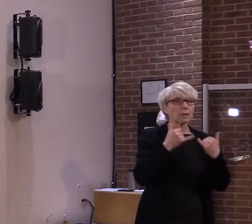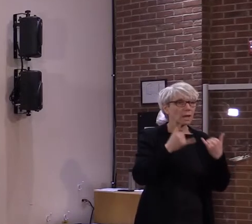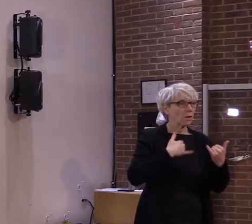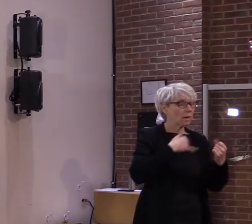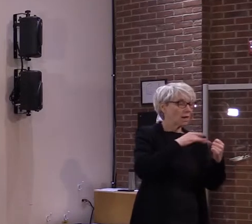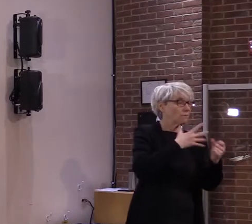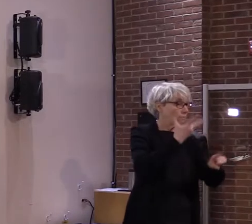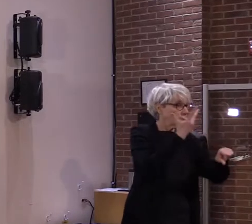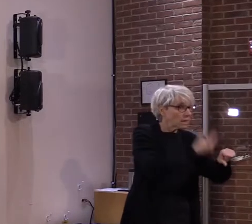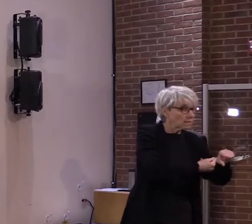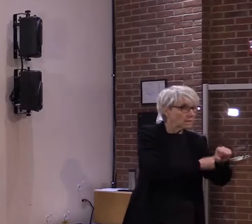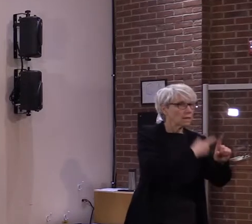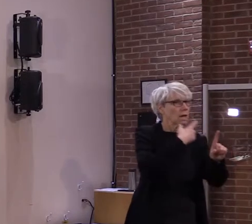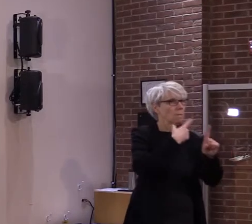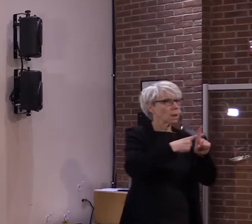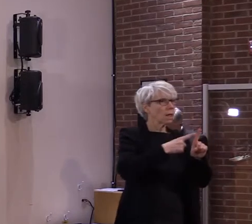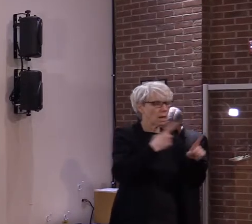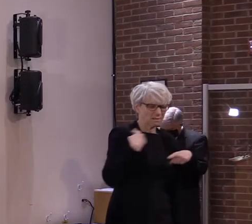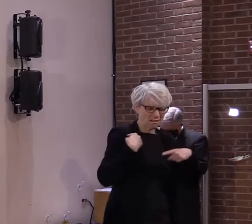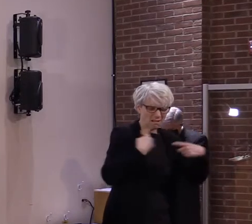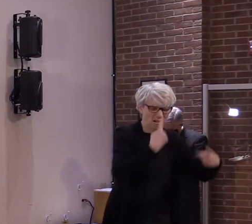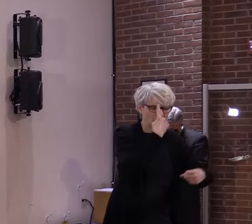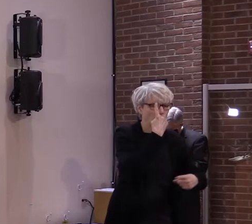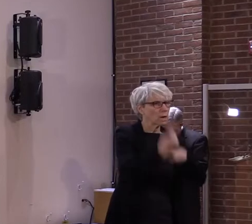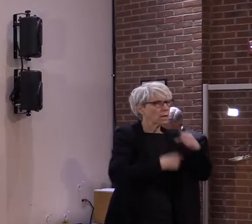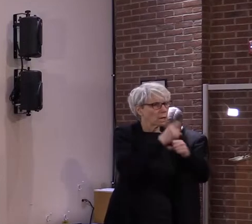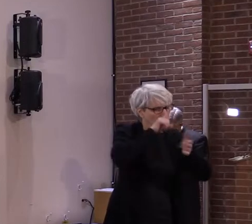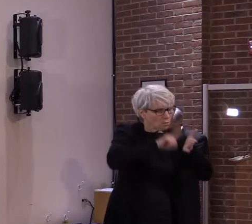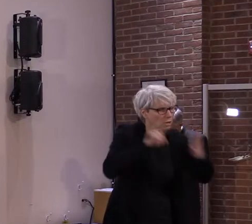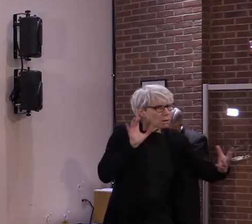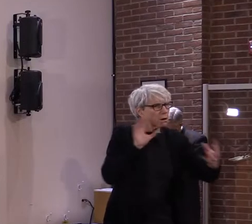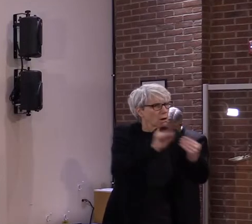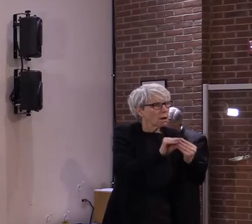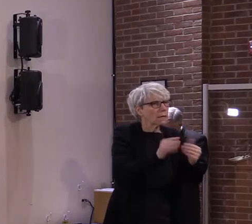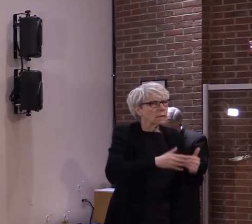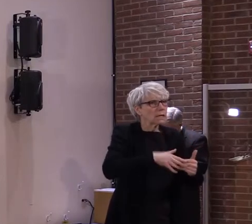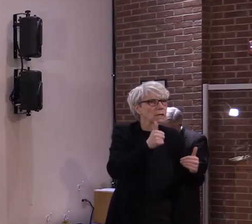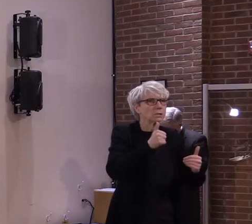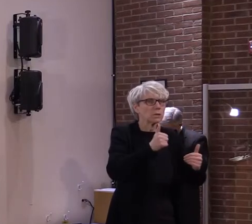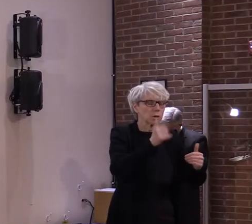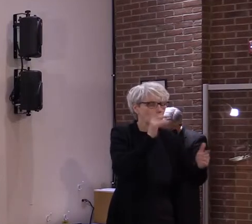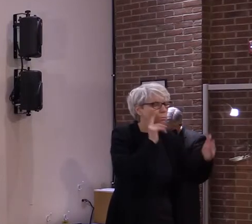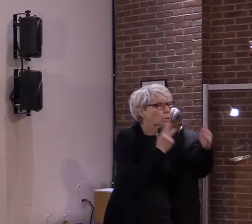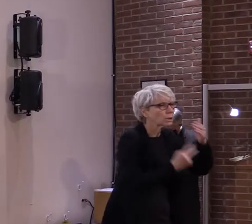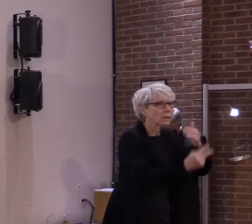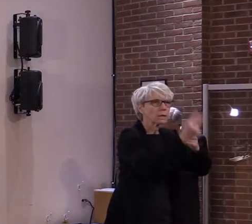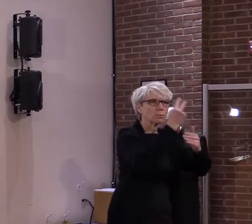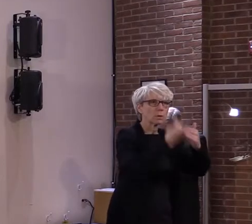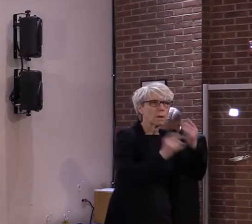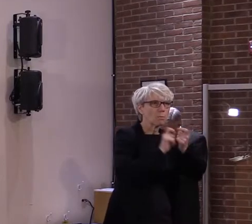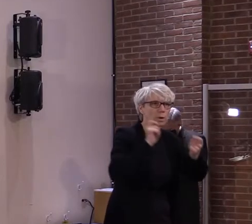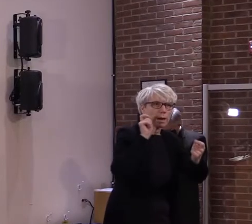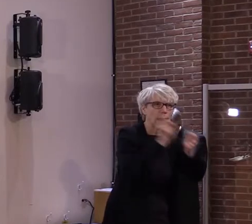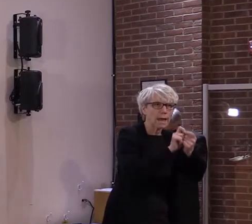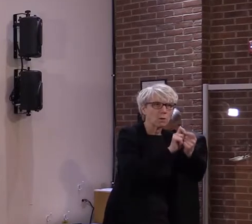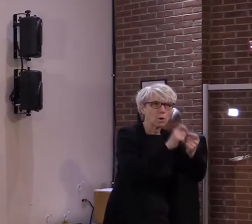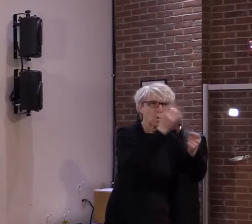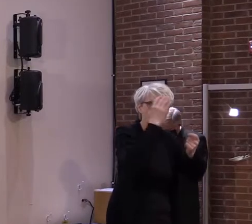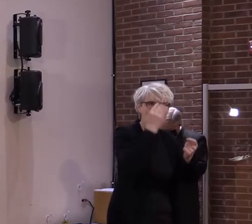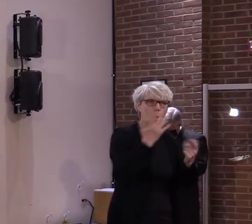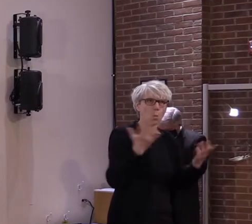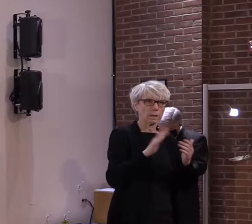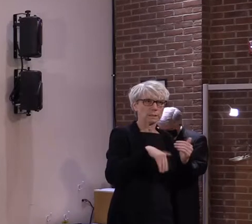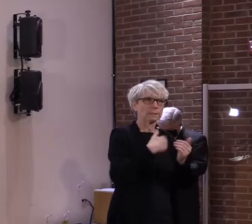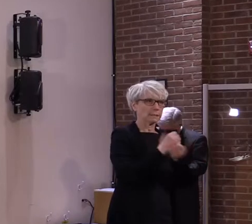us to anticipate where we will be down the road and how we can proceed forward. The plan